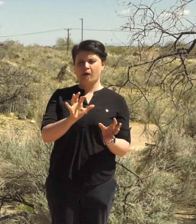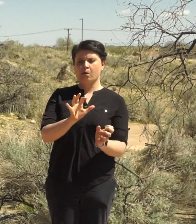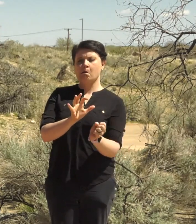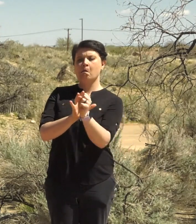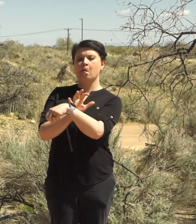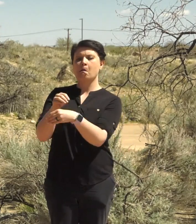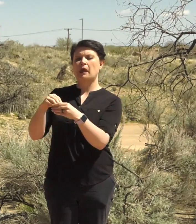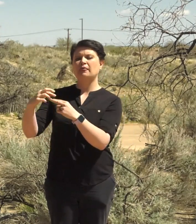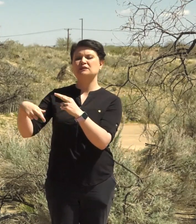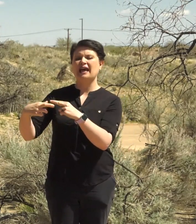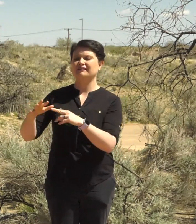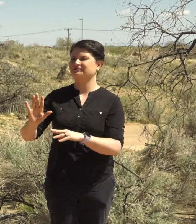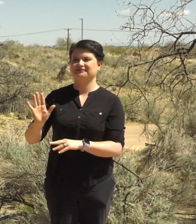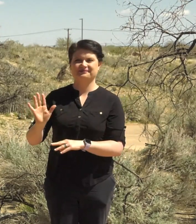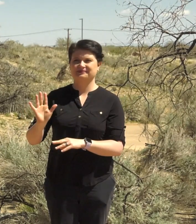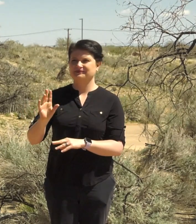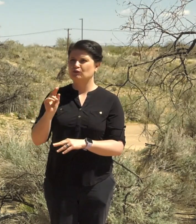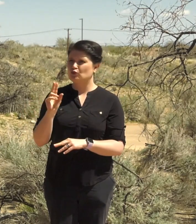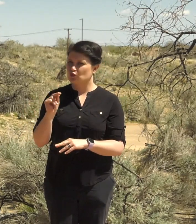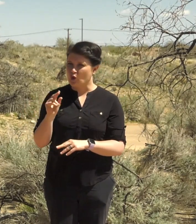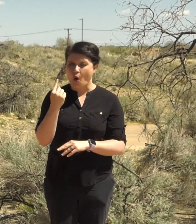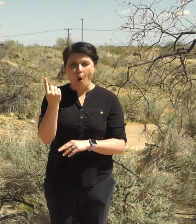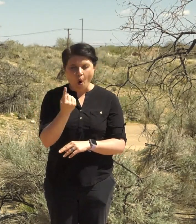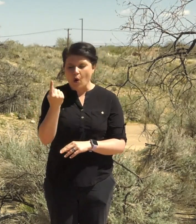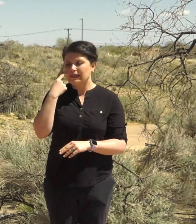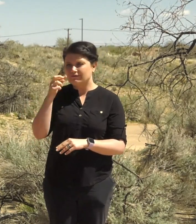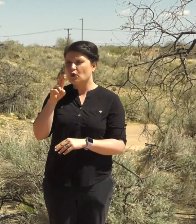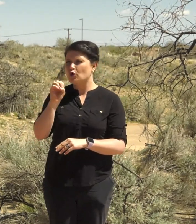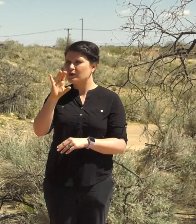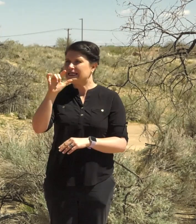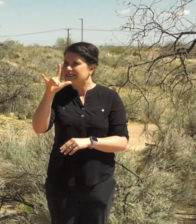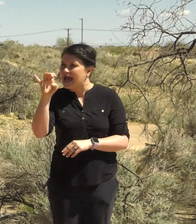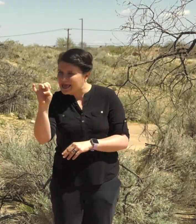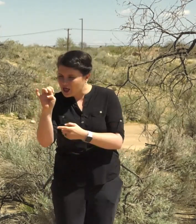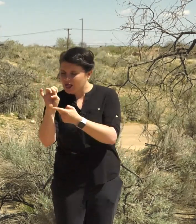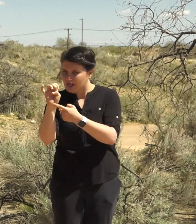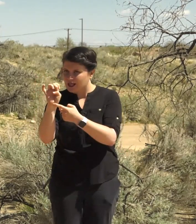bin for refuse. Just use that for recycling items. You can always go to